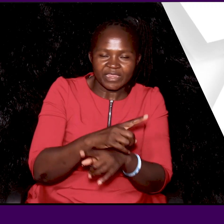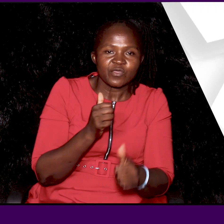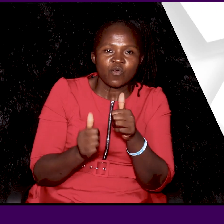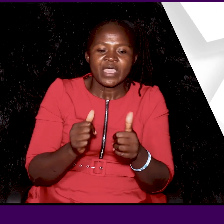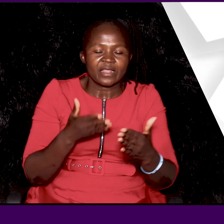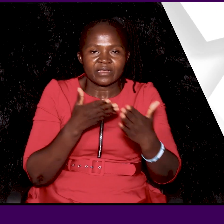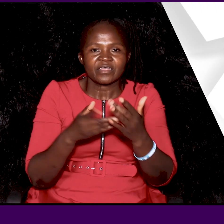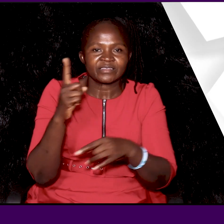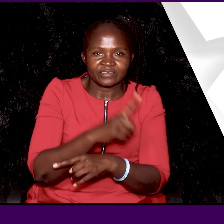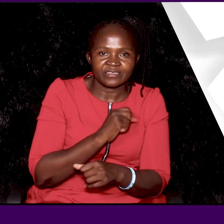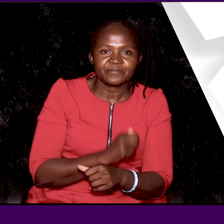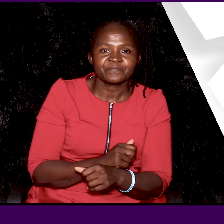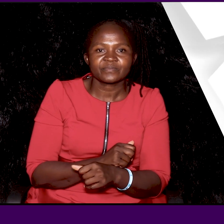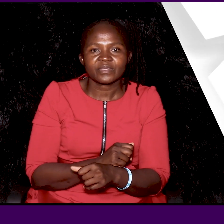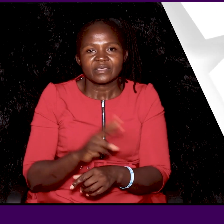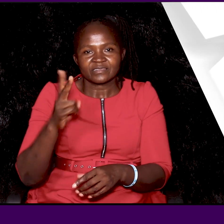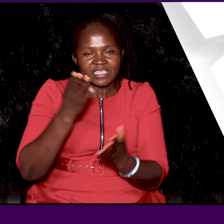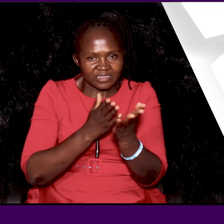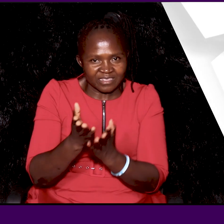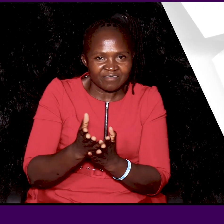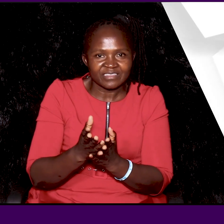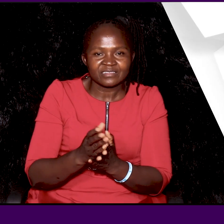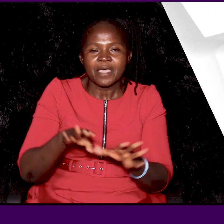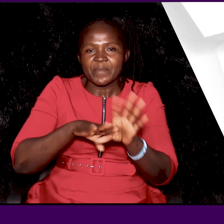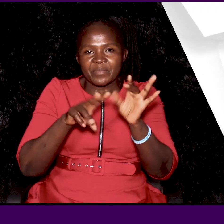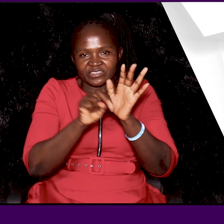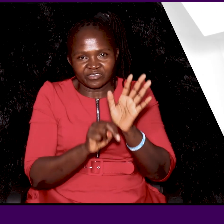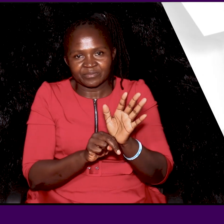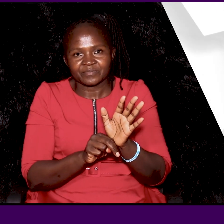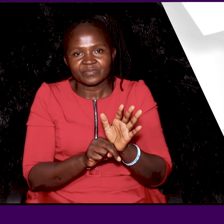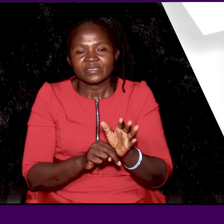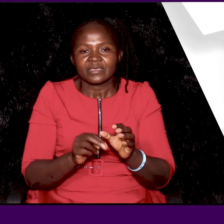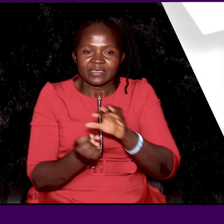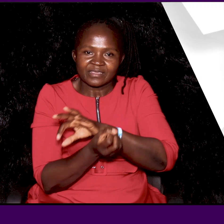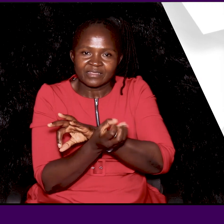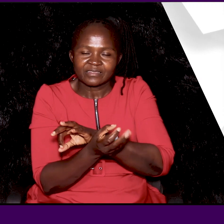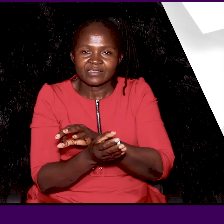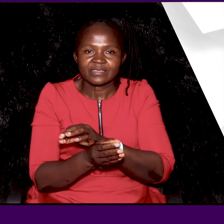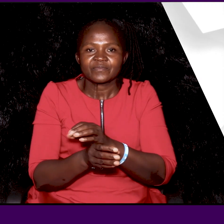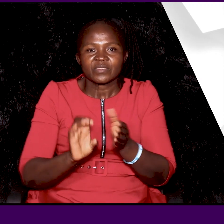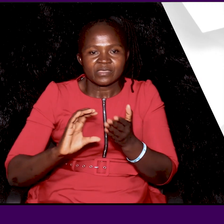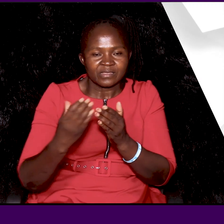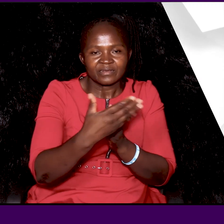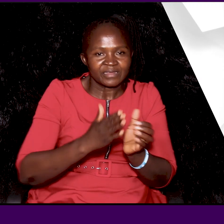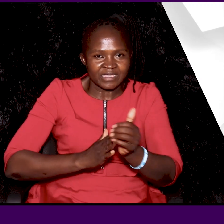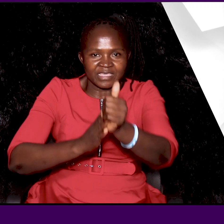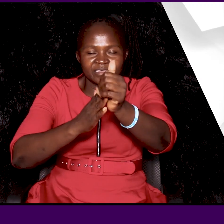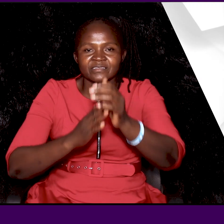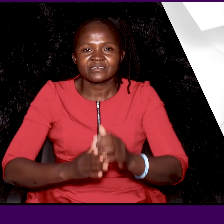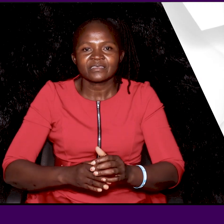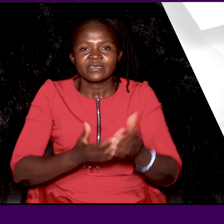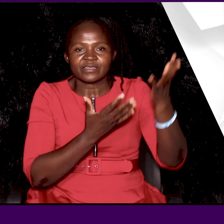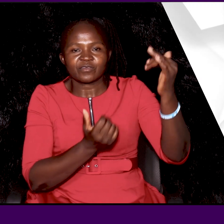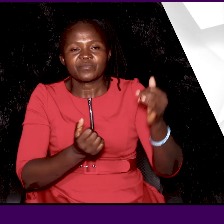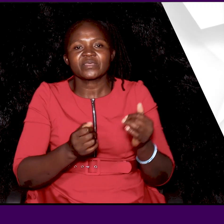the arrival day. The second service is membership, counseling, and career guidance. The requirement